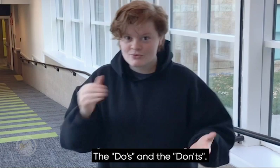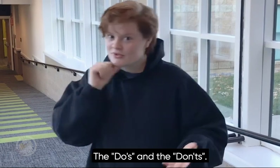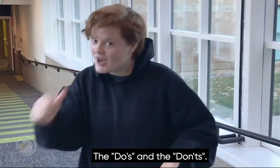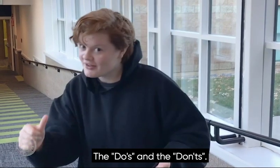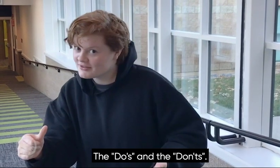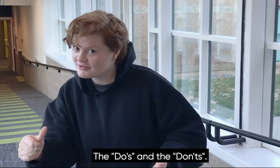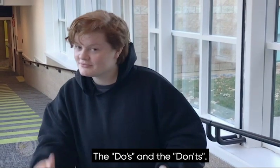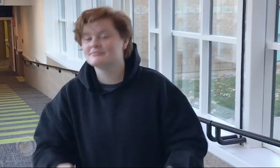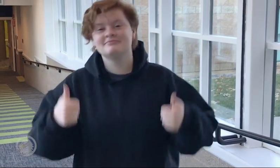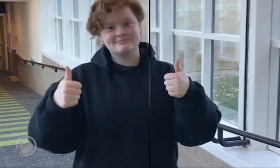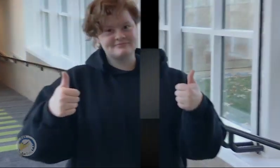and the don'ts.